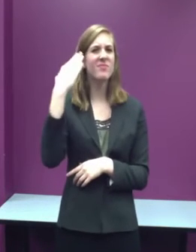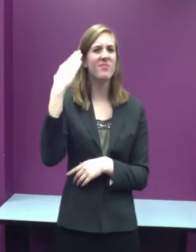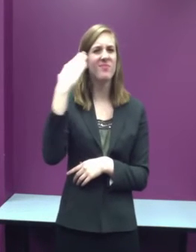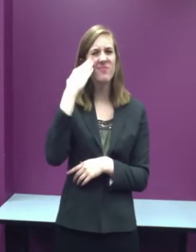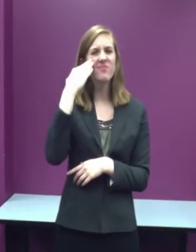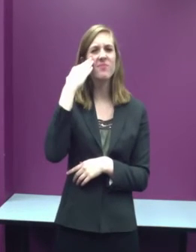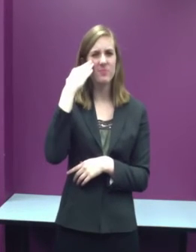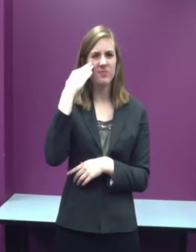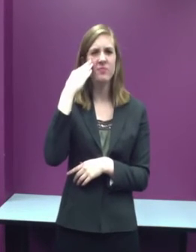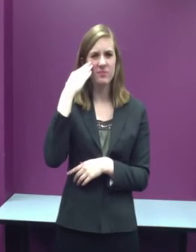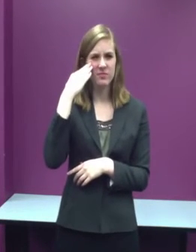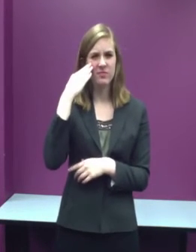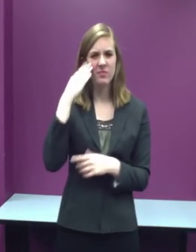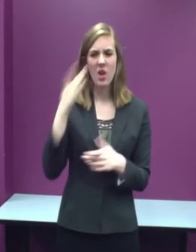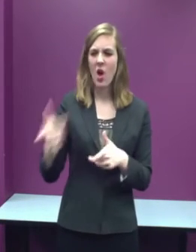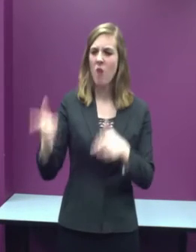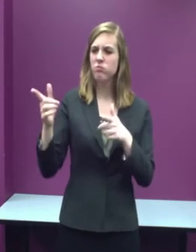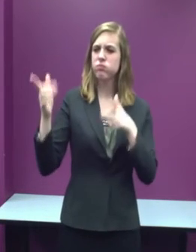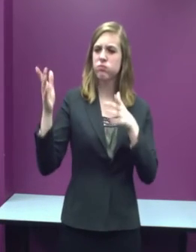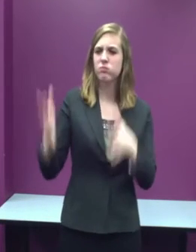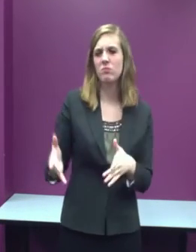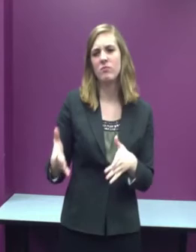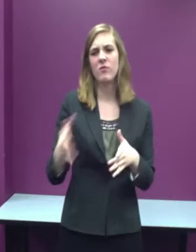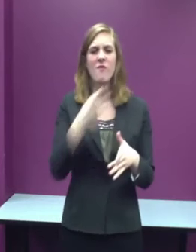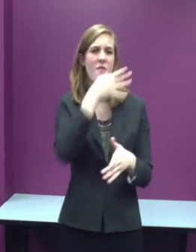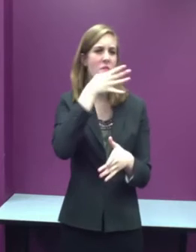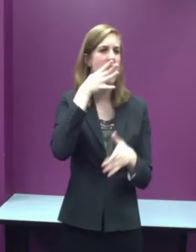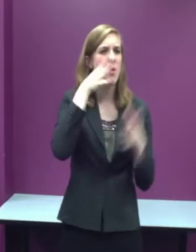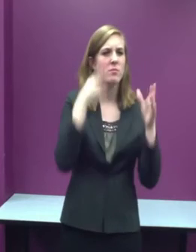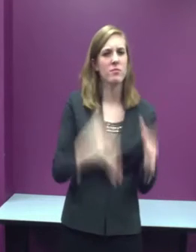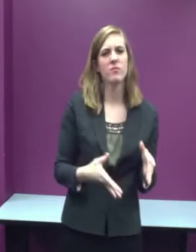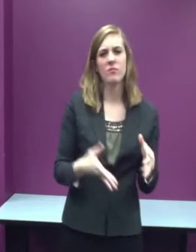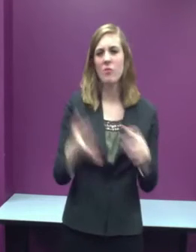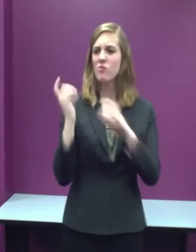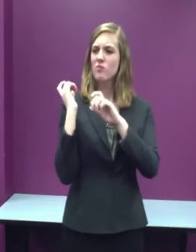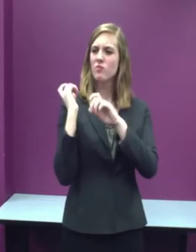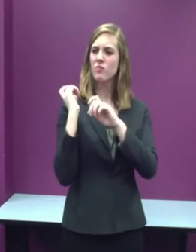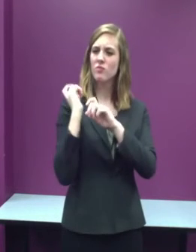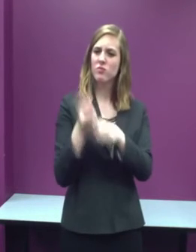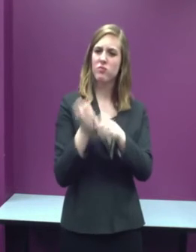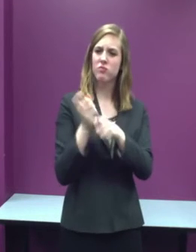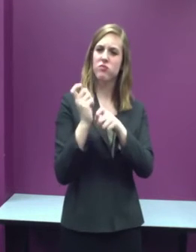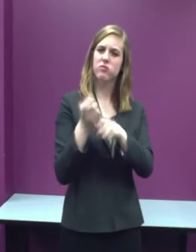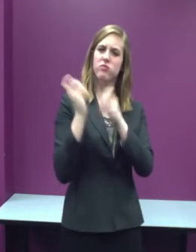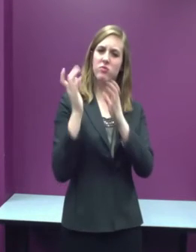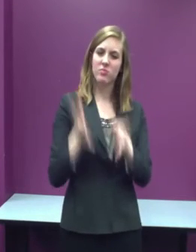Mississippi, hunters, farmers, fishermen. Some traded peacefully, some were regularly at war.